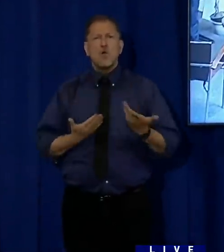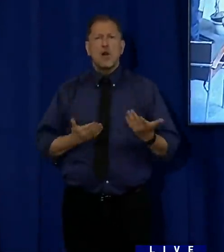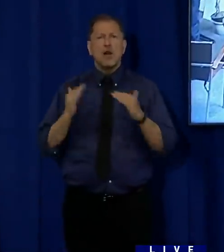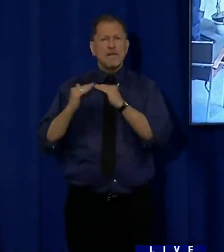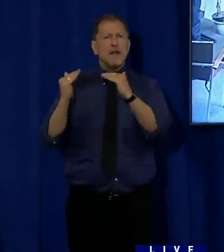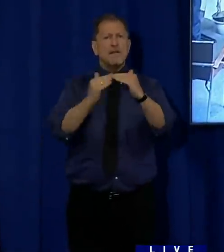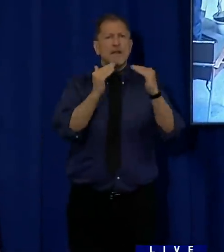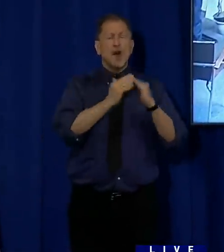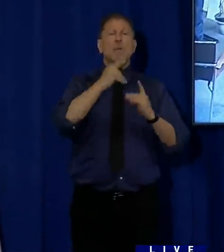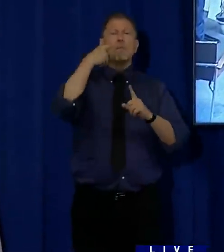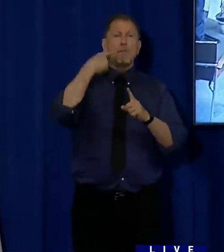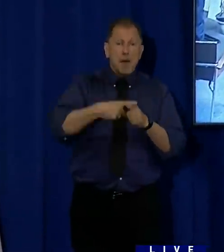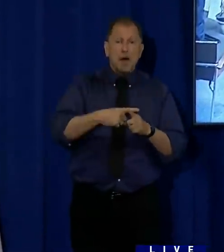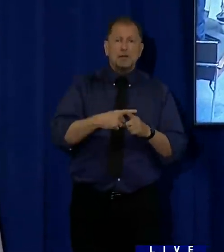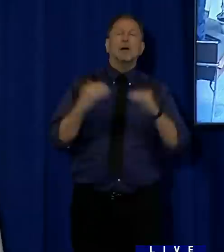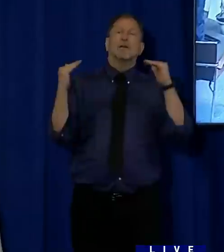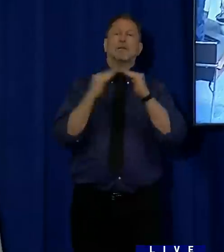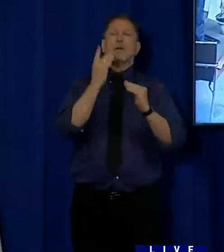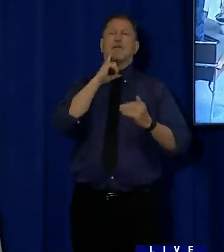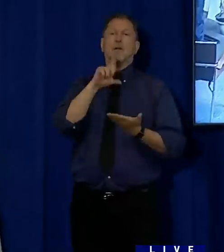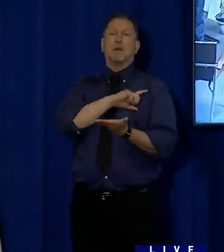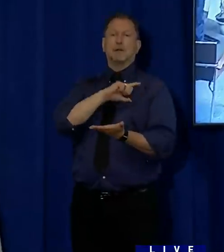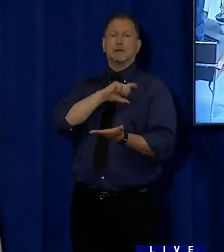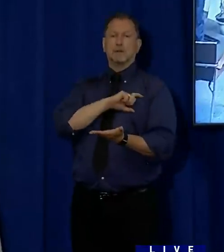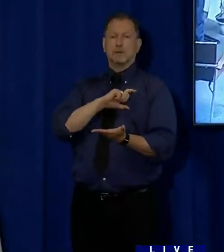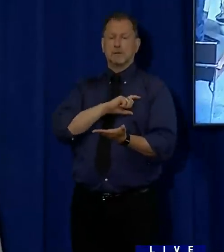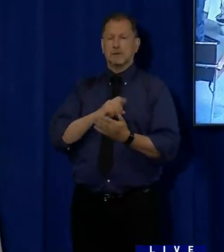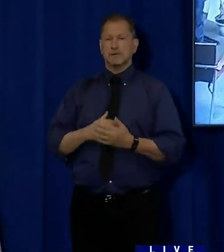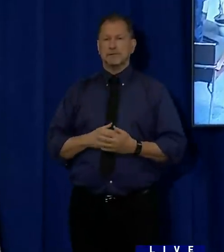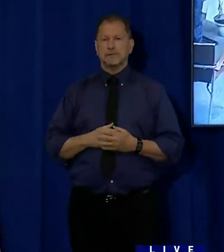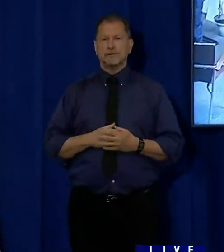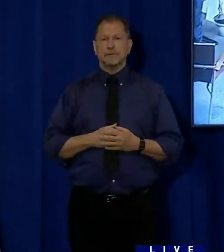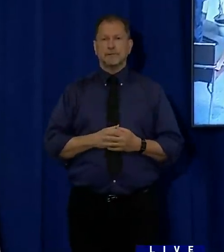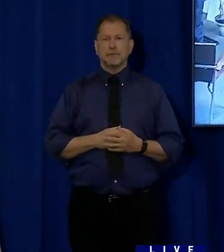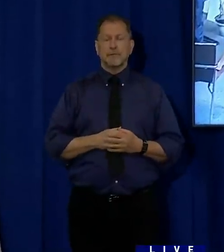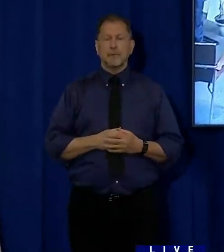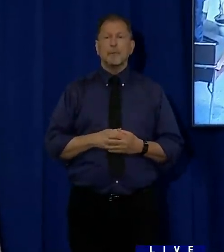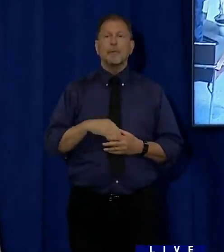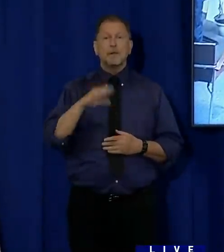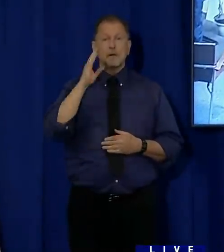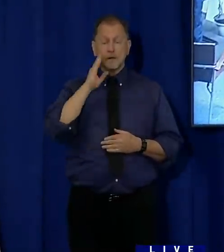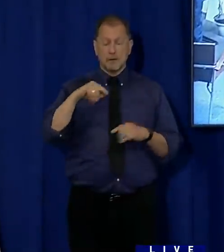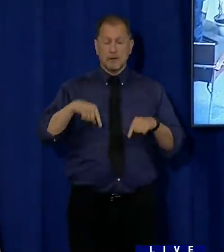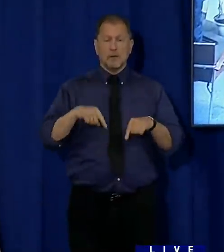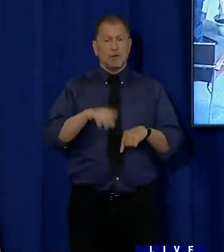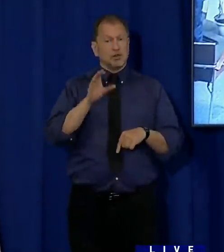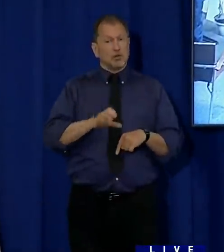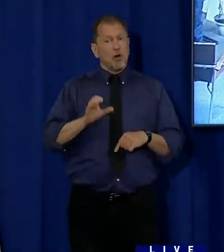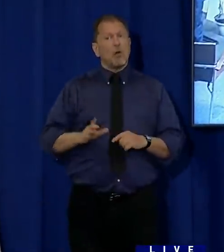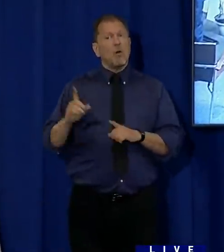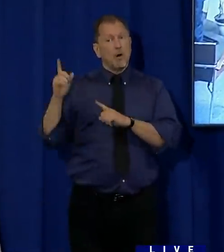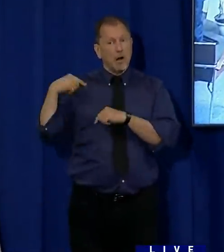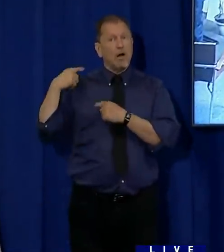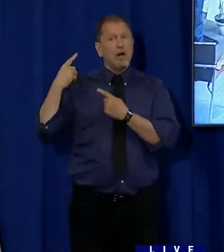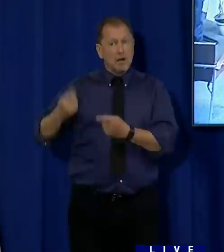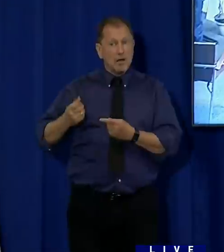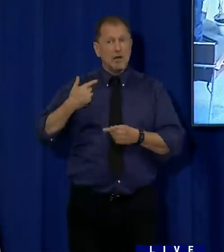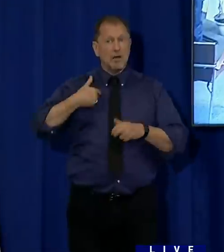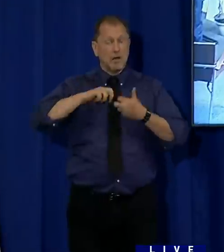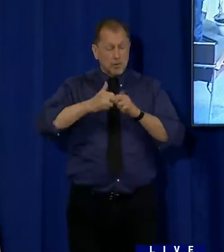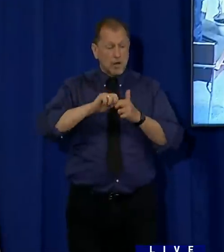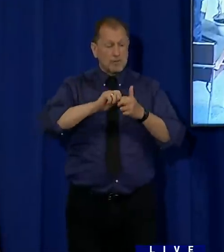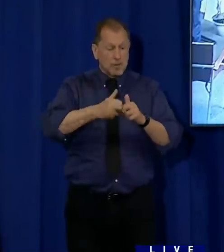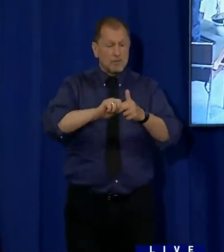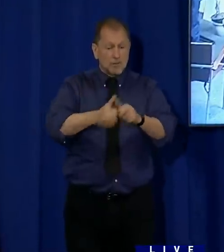Police Department. We know we have a difficult and painful history in our city around delaying the